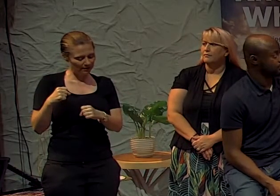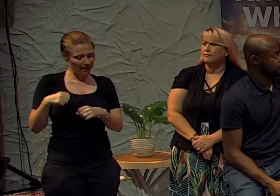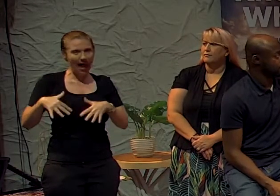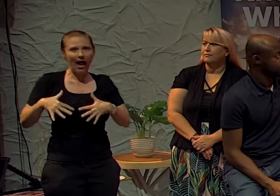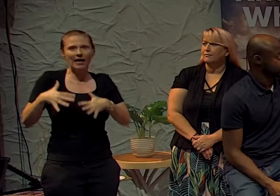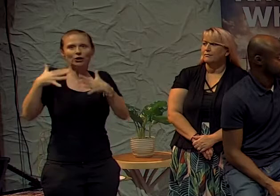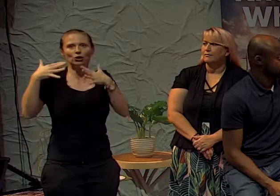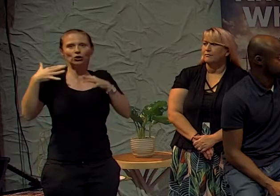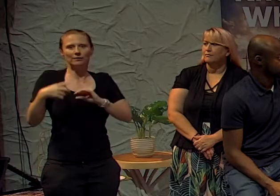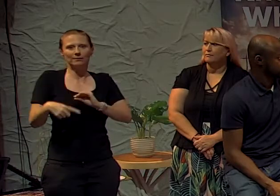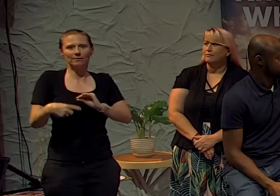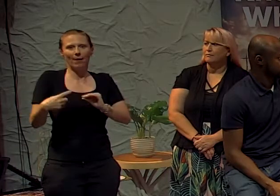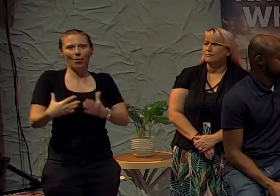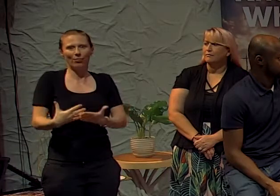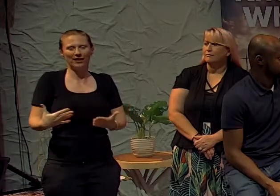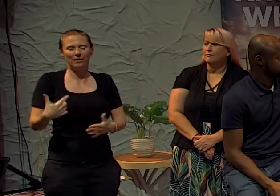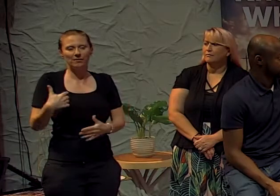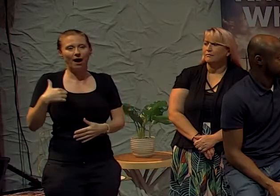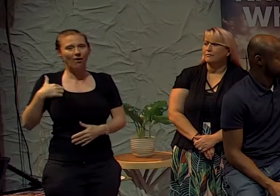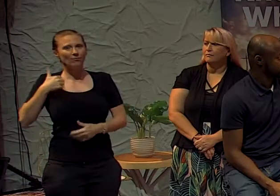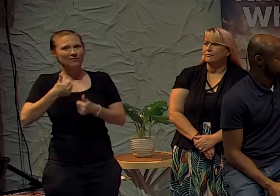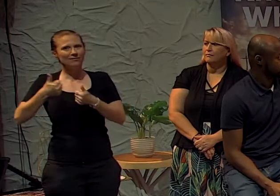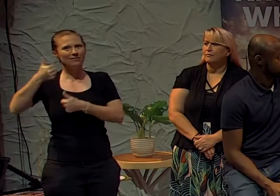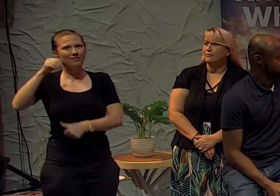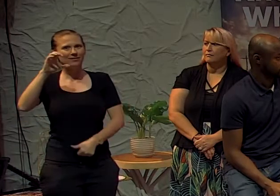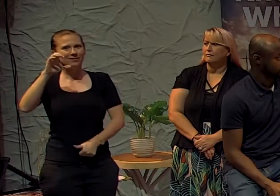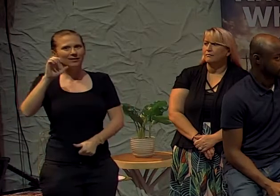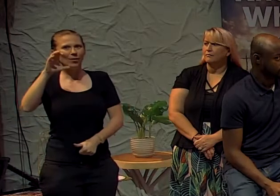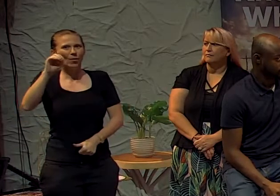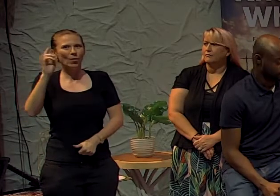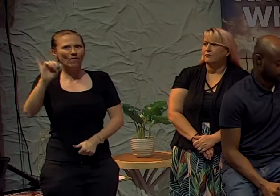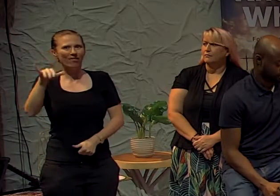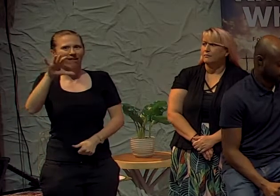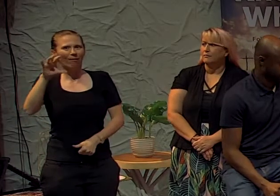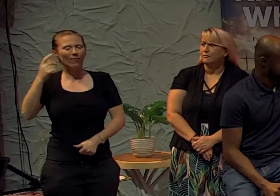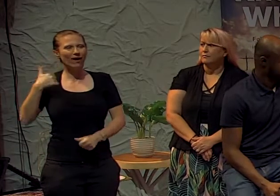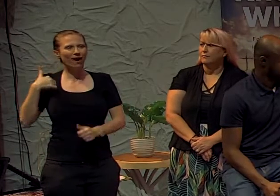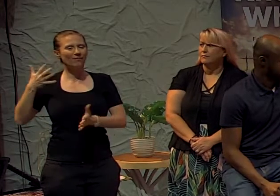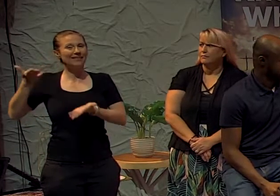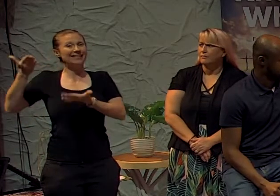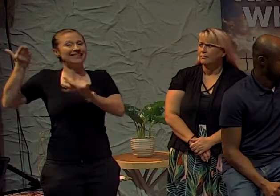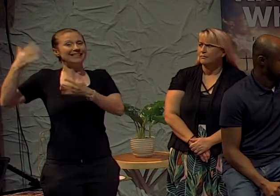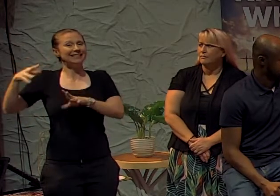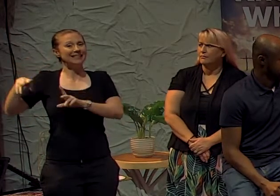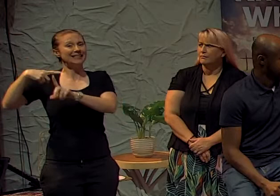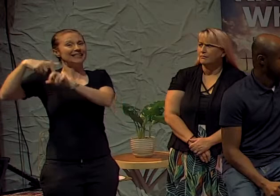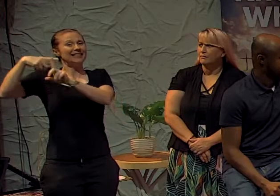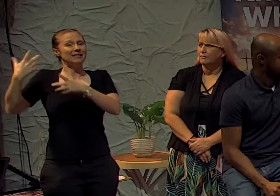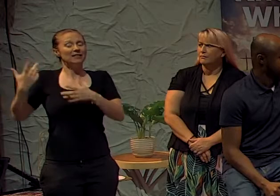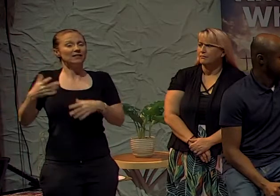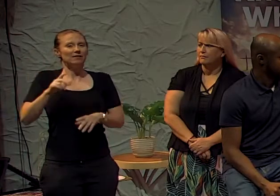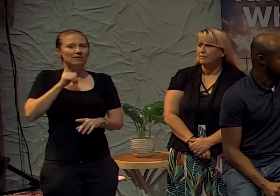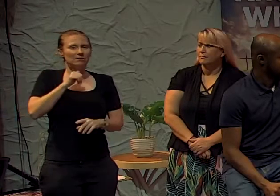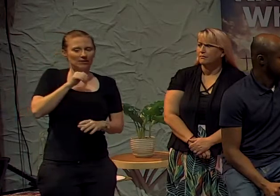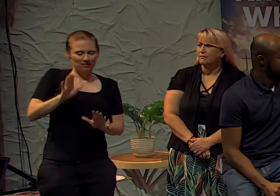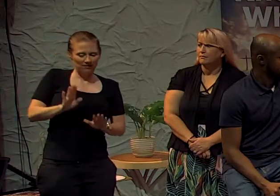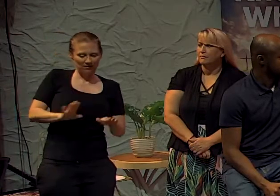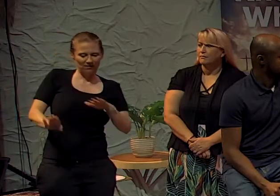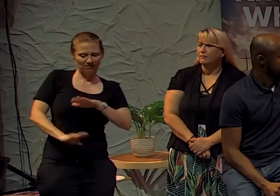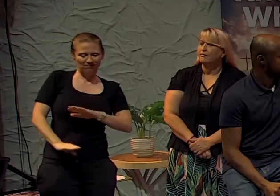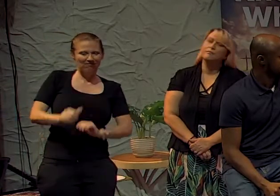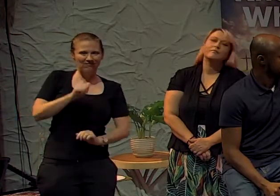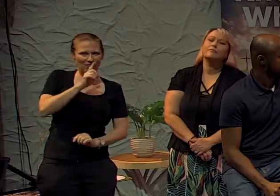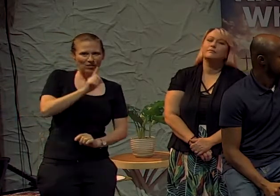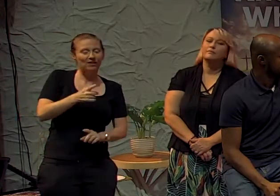anxious about things because I was the CEO of the company. And so that's the crisis. I wanted to give you